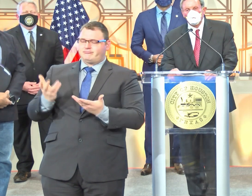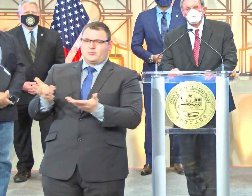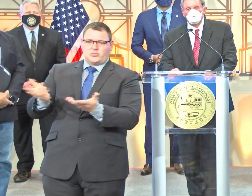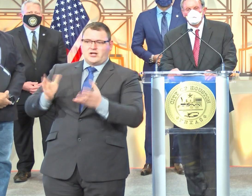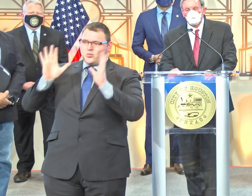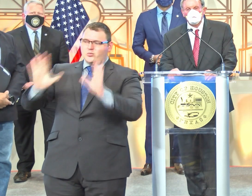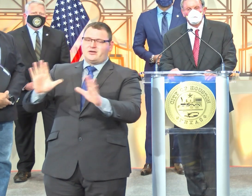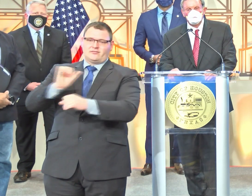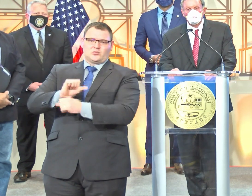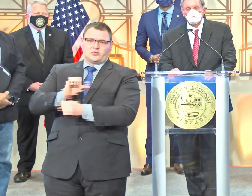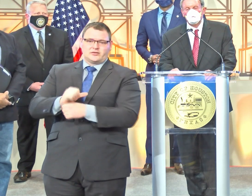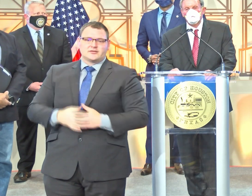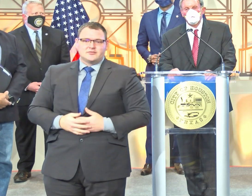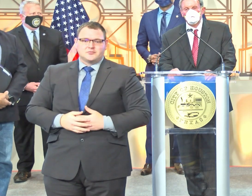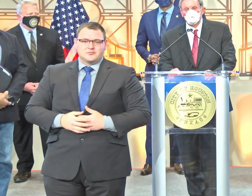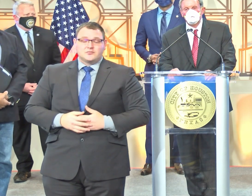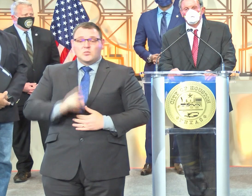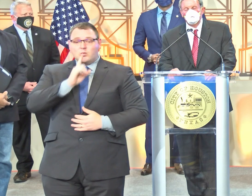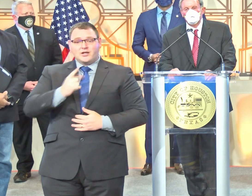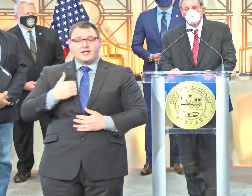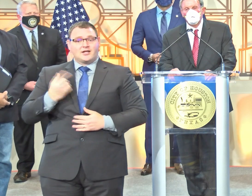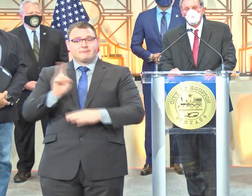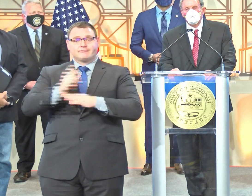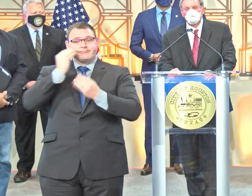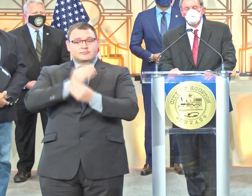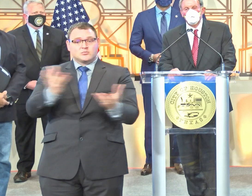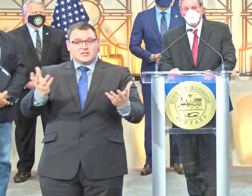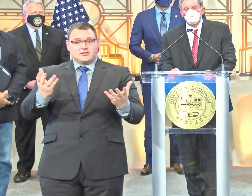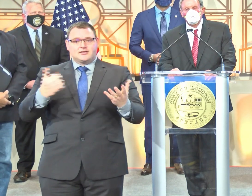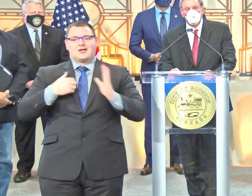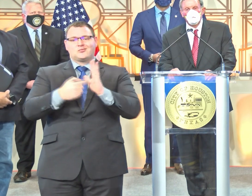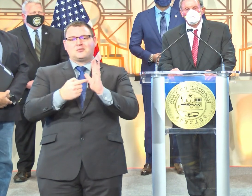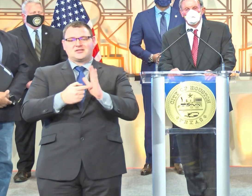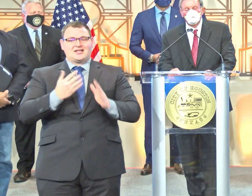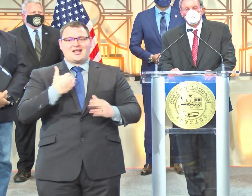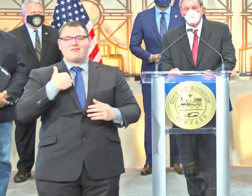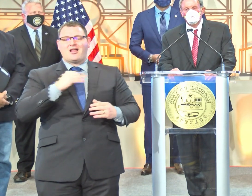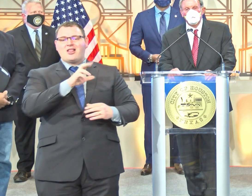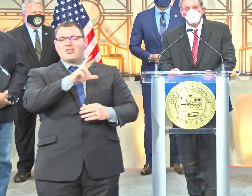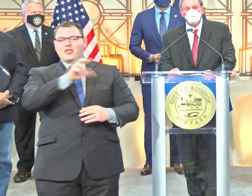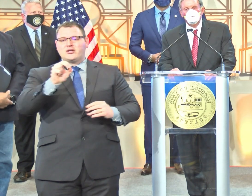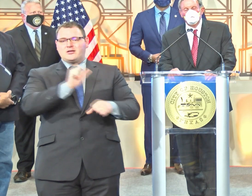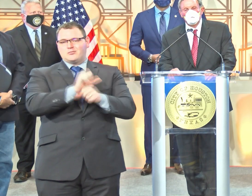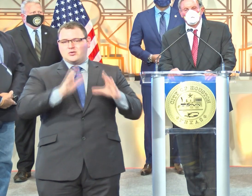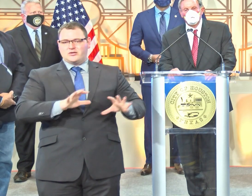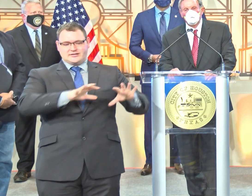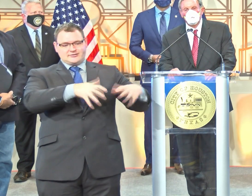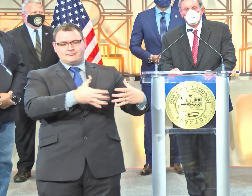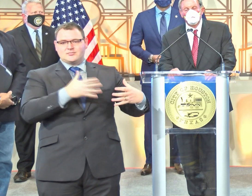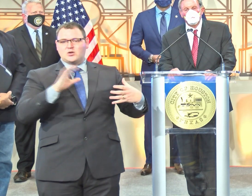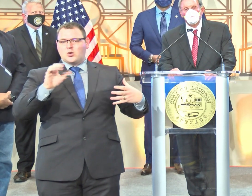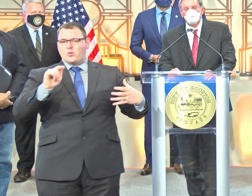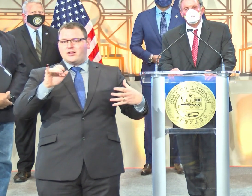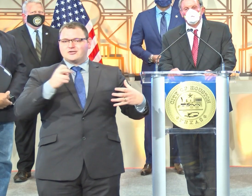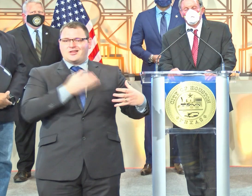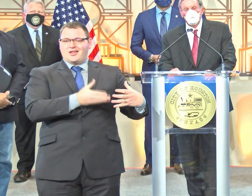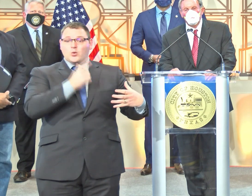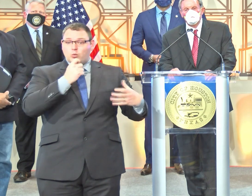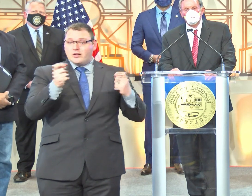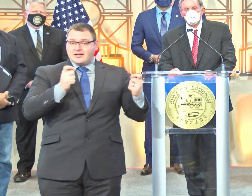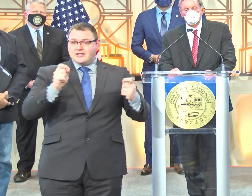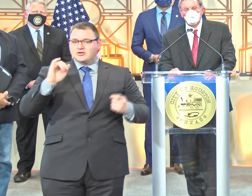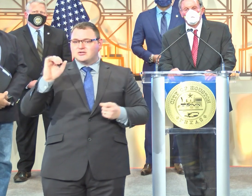work begins. Now the work begins of actually housing people, putting these funds in the right pockets